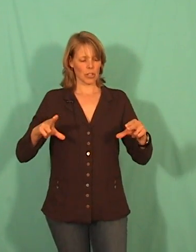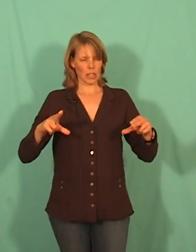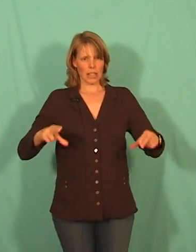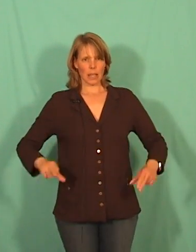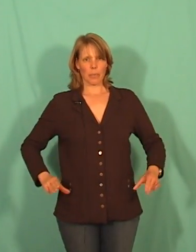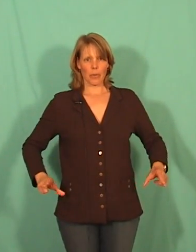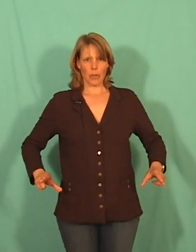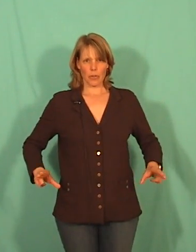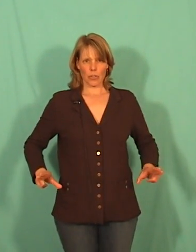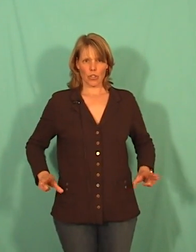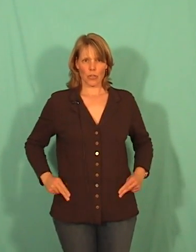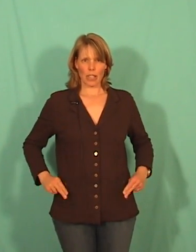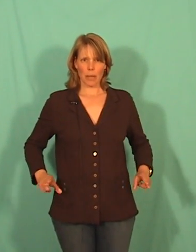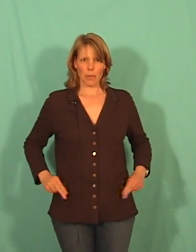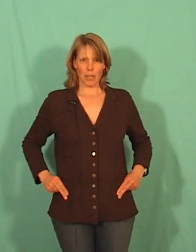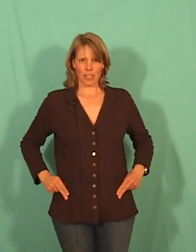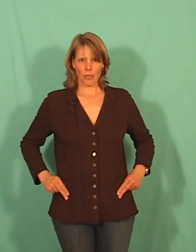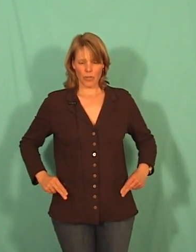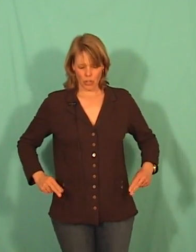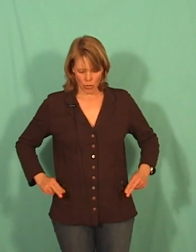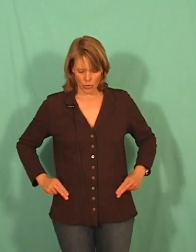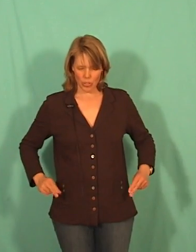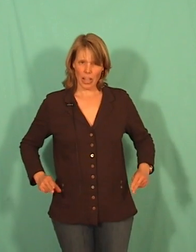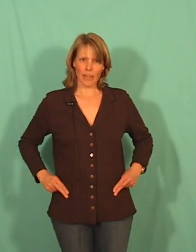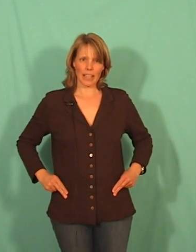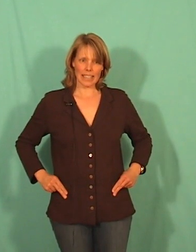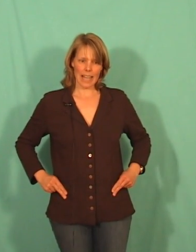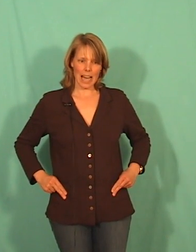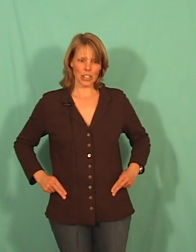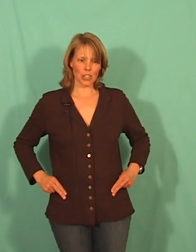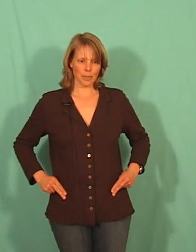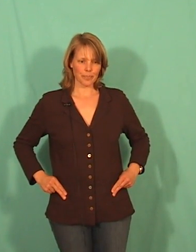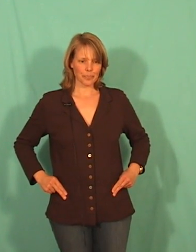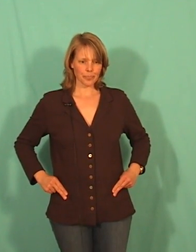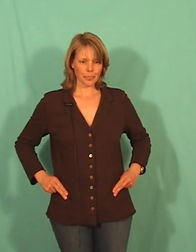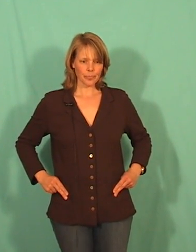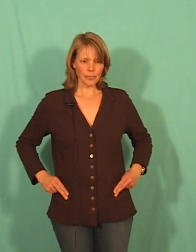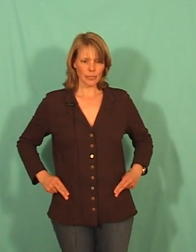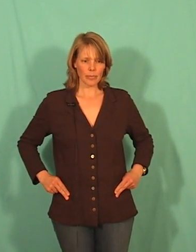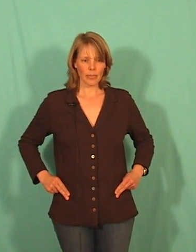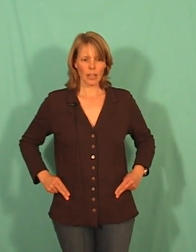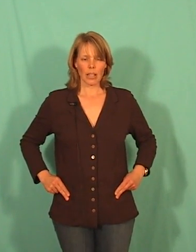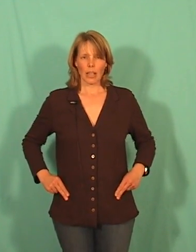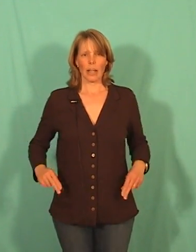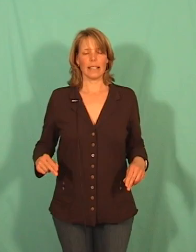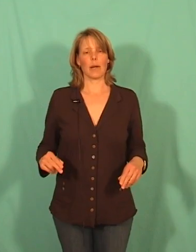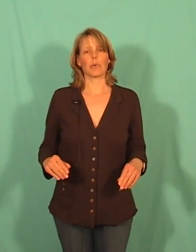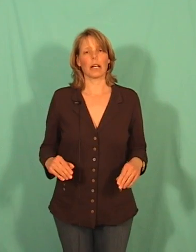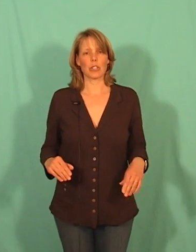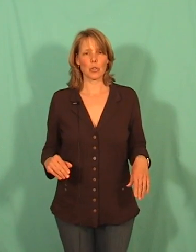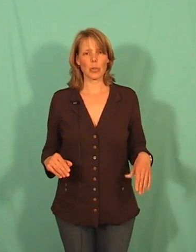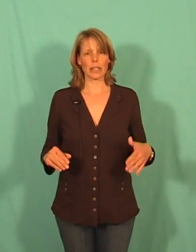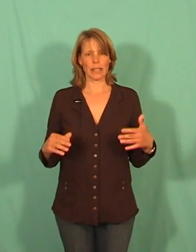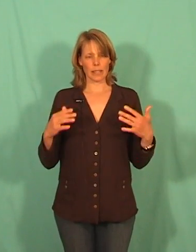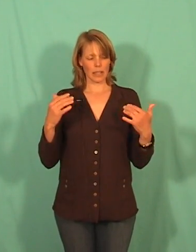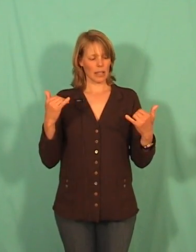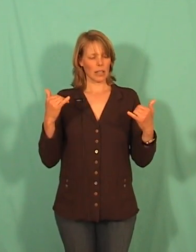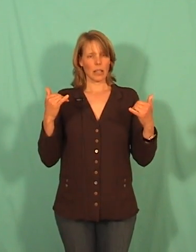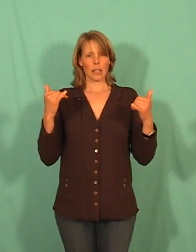going to take both of those and show diaper. It sort of shows how they attach. And now we're on to toys.